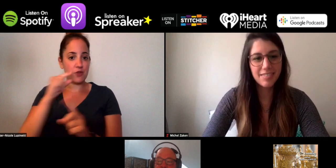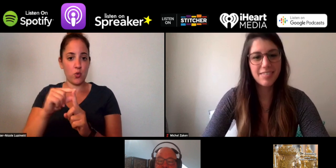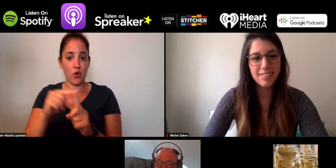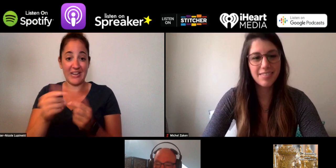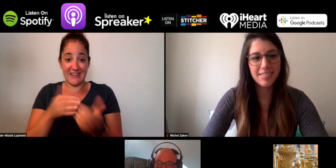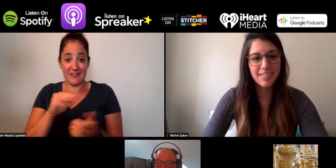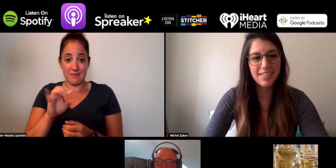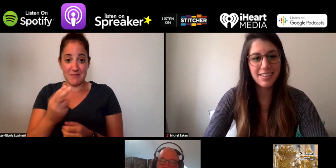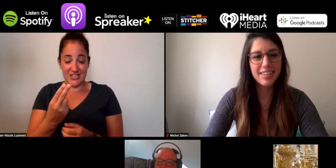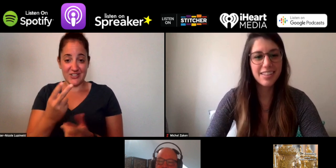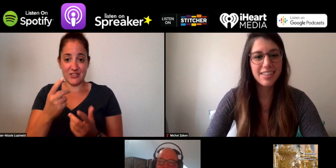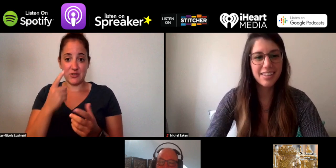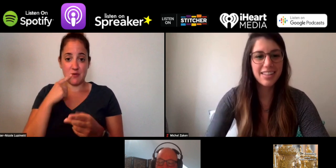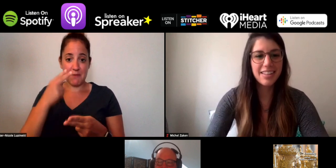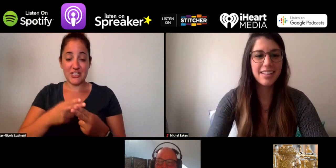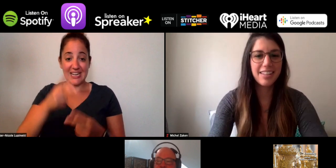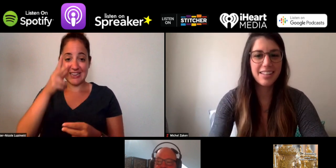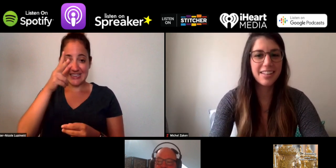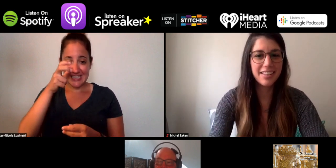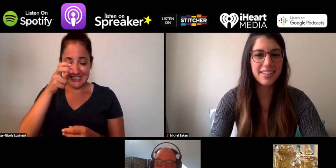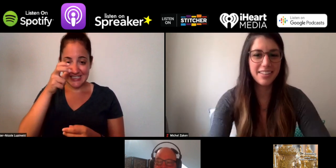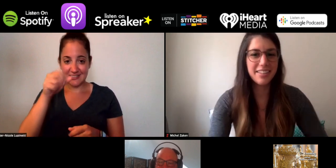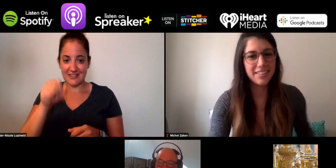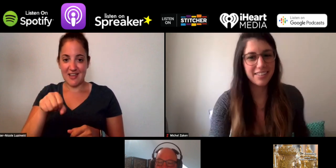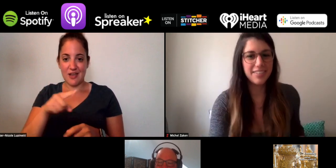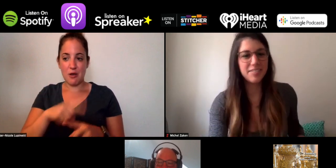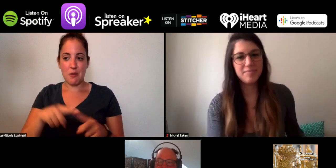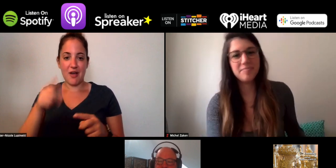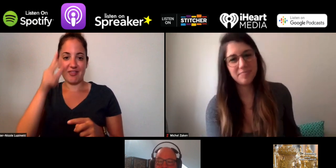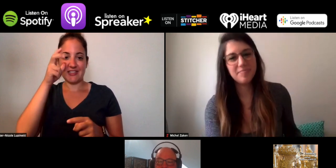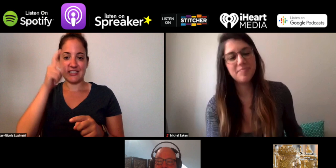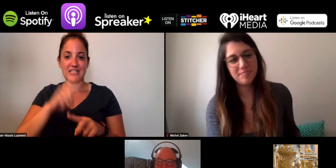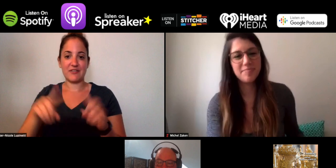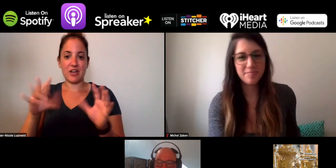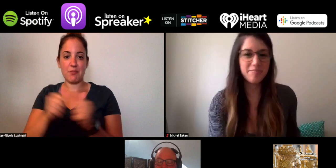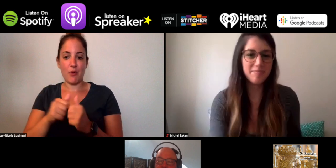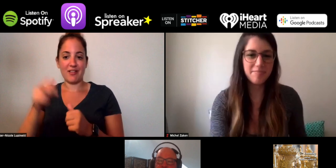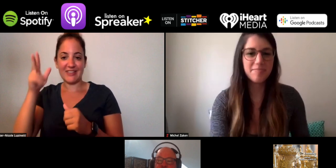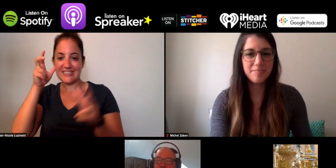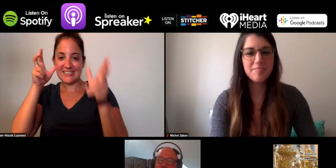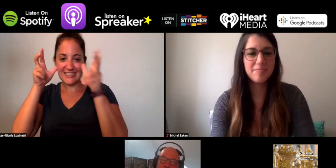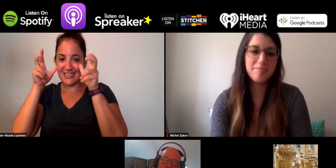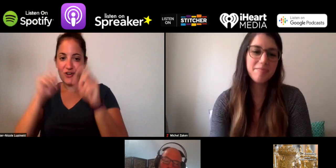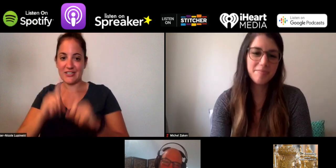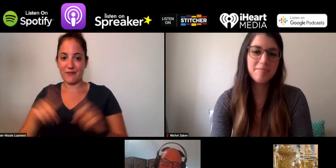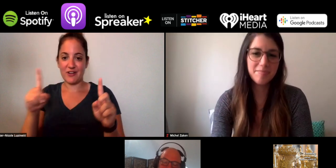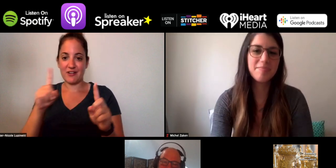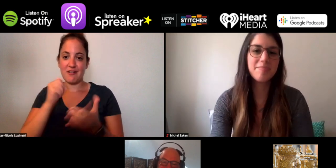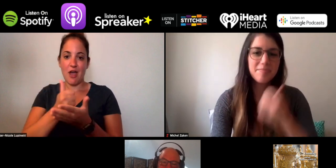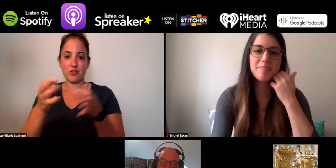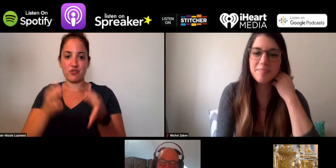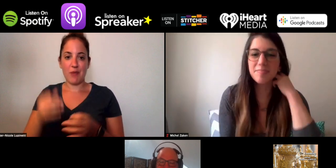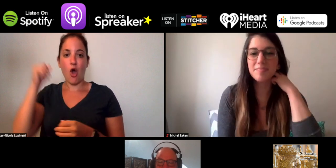is saying listen, but, you know, listen in a way that's different from listening in ASL to describe